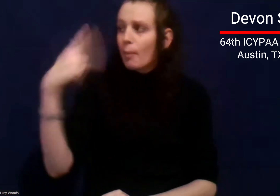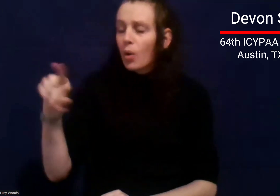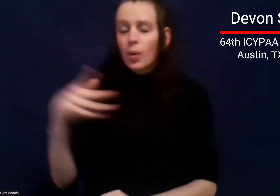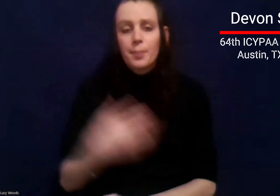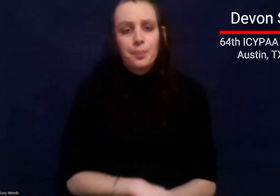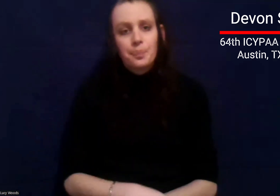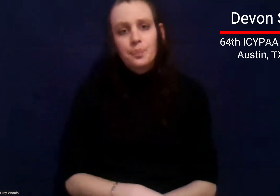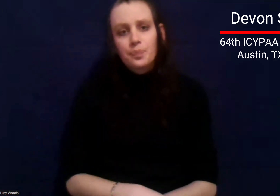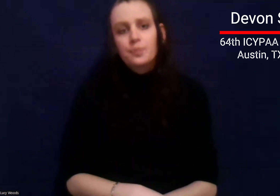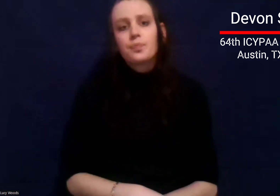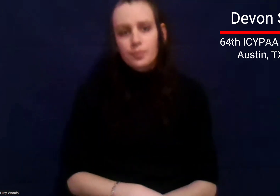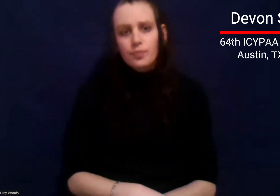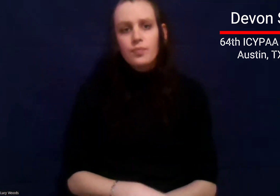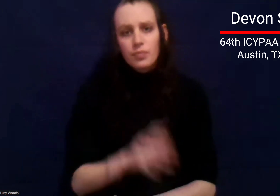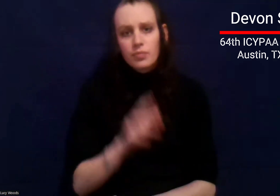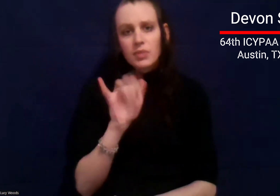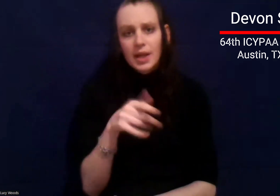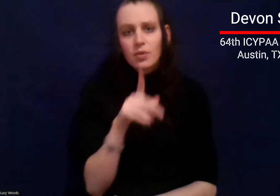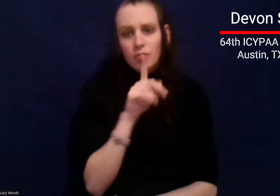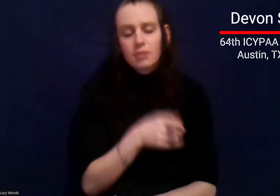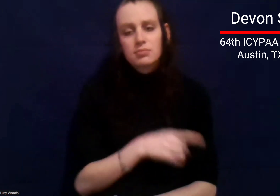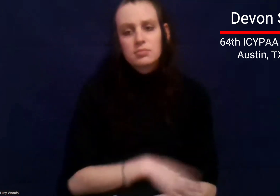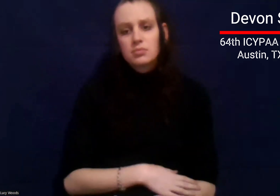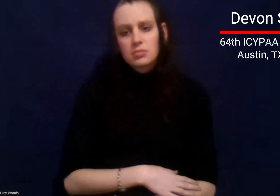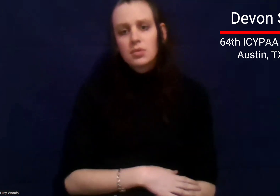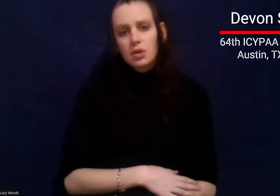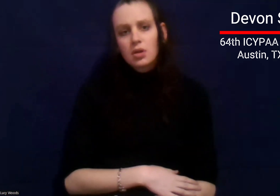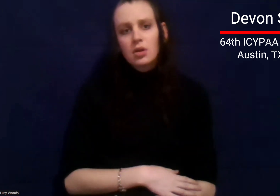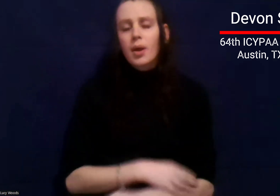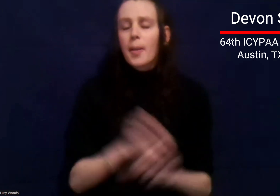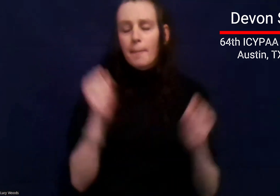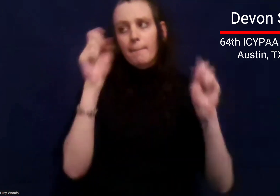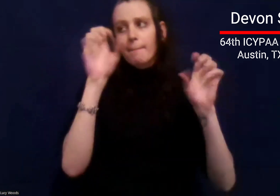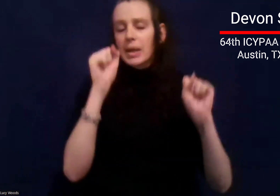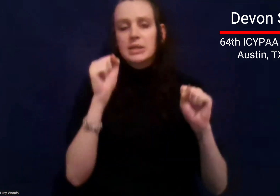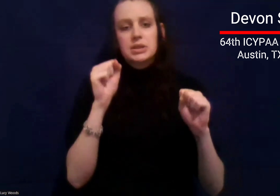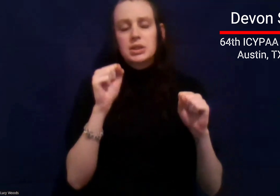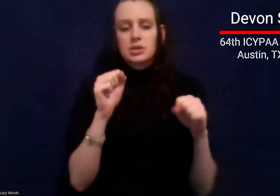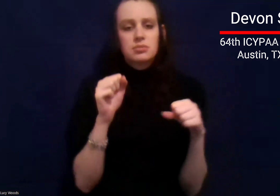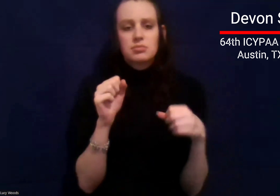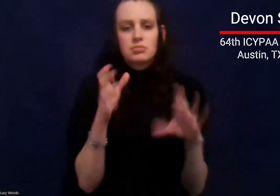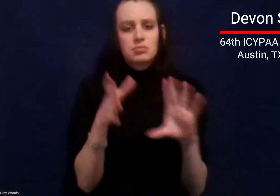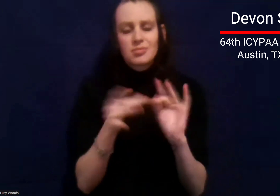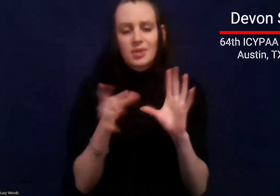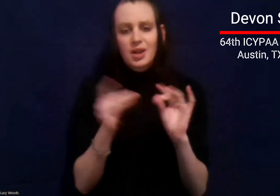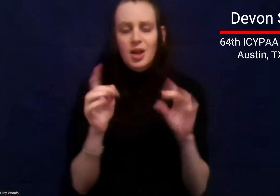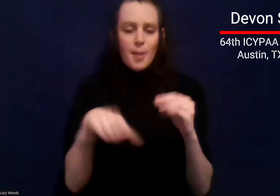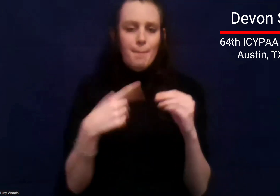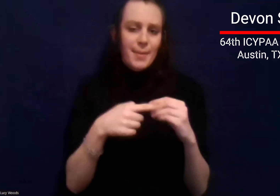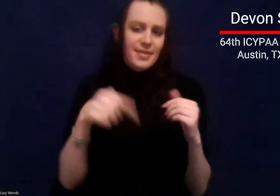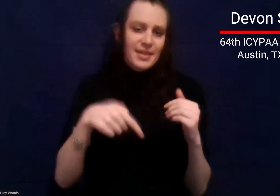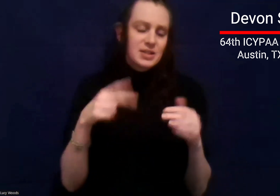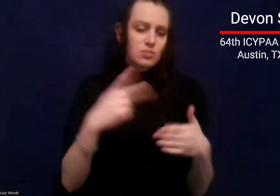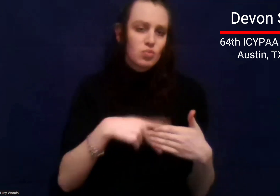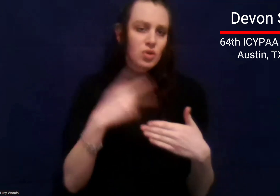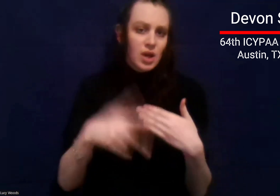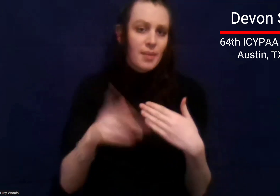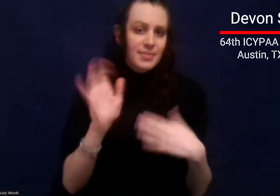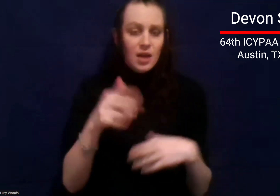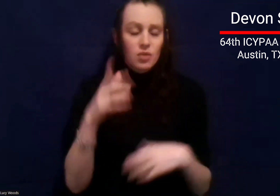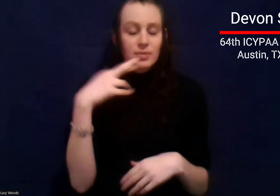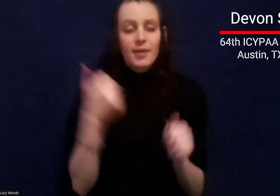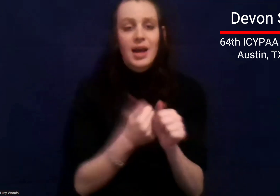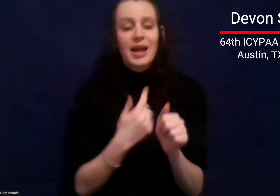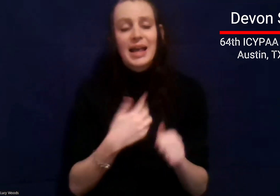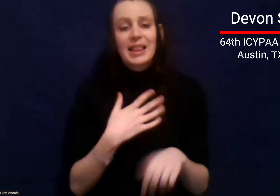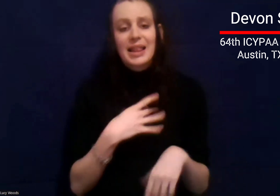That's really the amazing, I don't know, testament that I have to say to this program. And so that's why I like to talk about this topic a lot. I feel